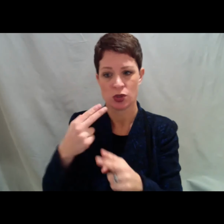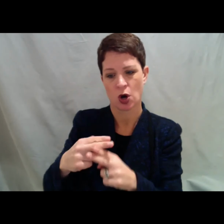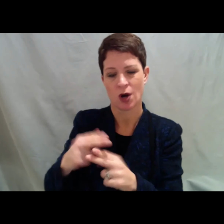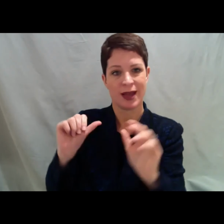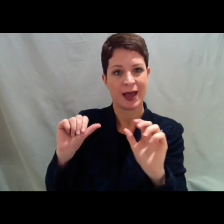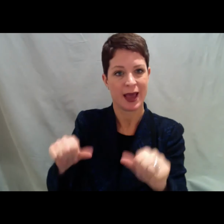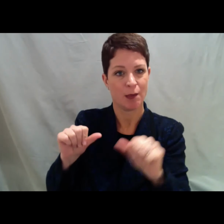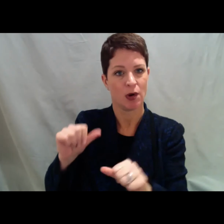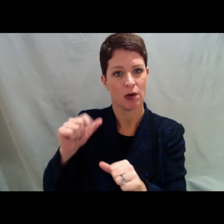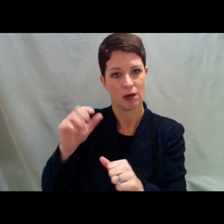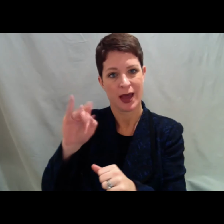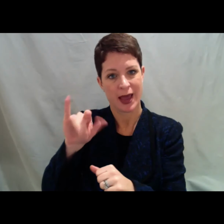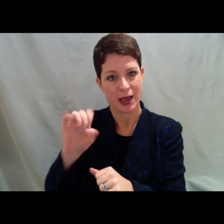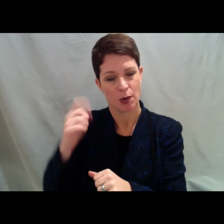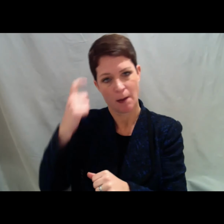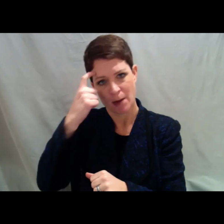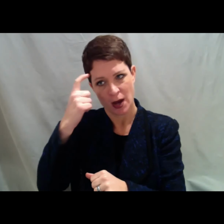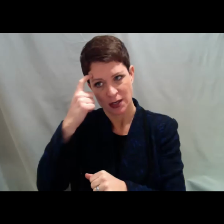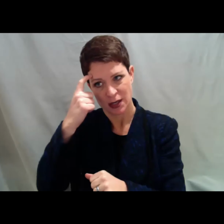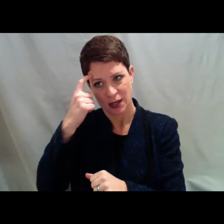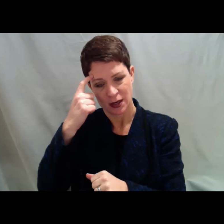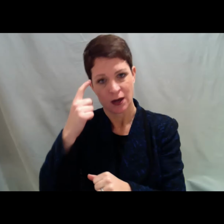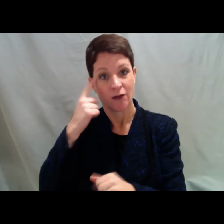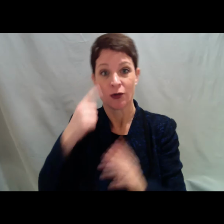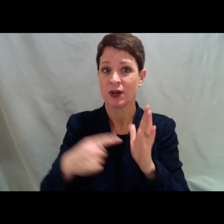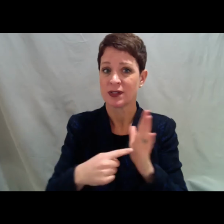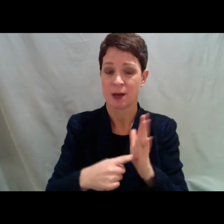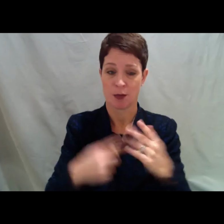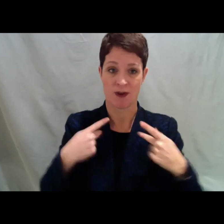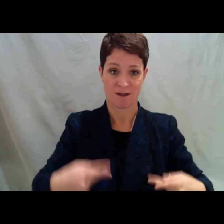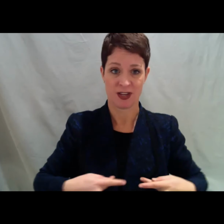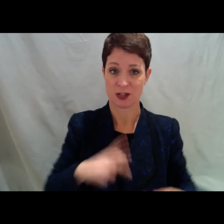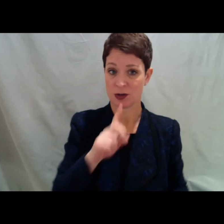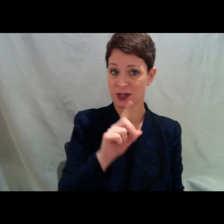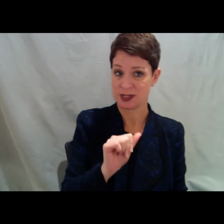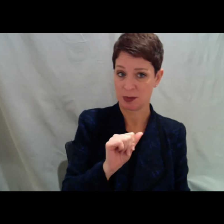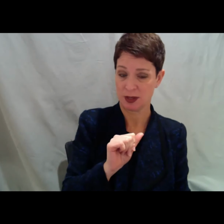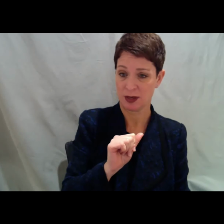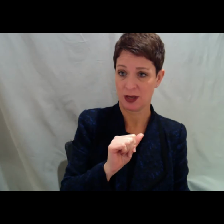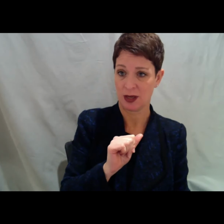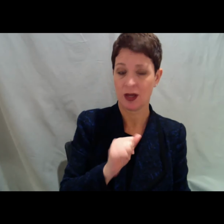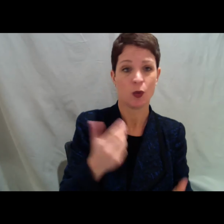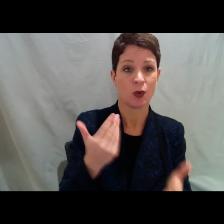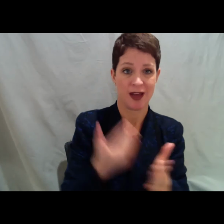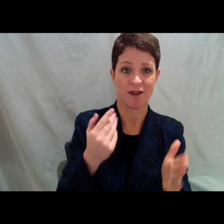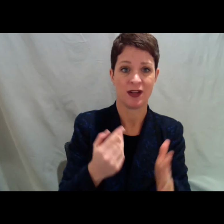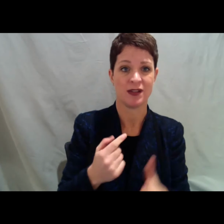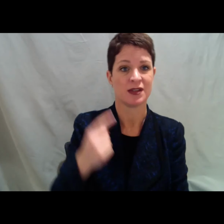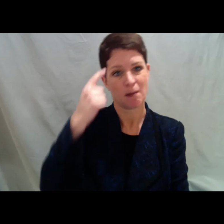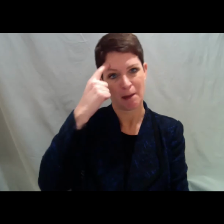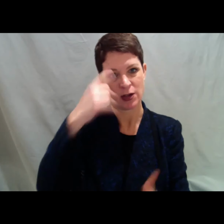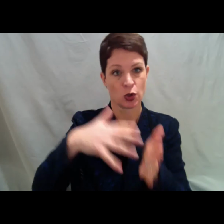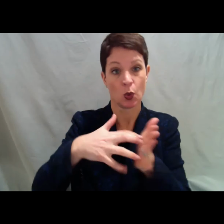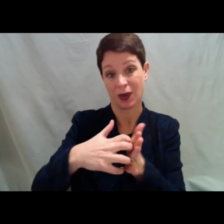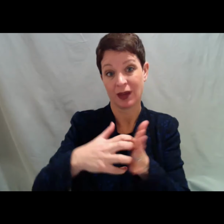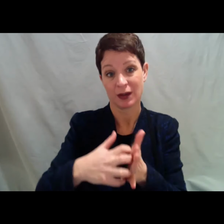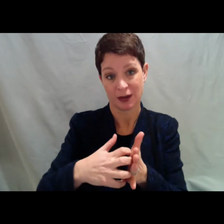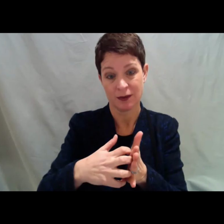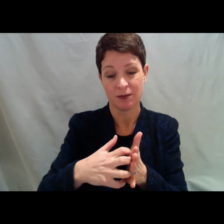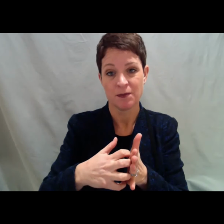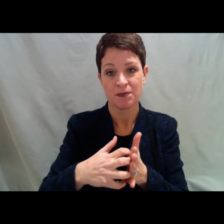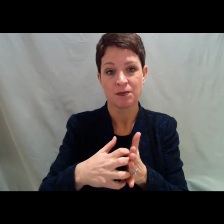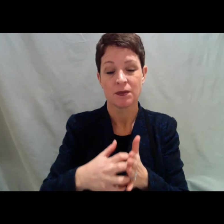able-minded. Reformers challenged assumptions, for example, that physical disabilities were evidence of mental weakness.